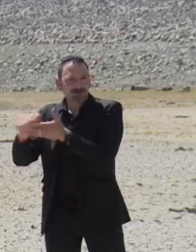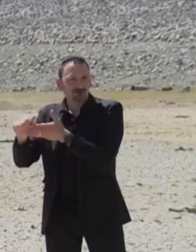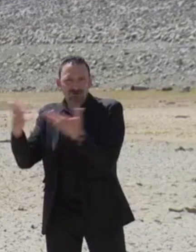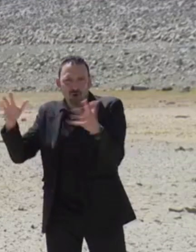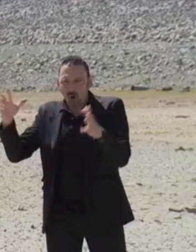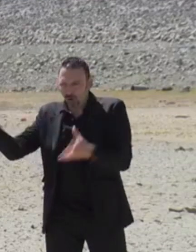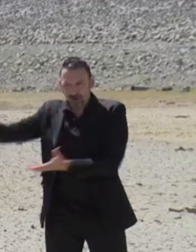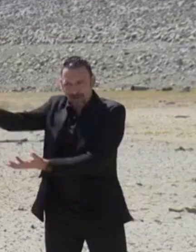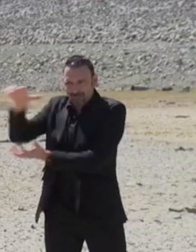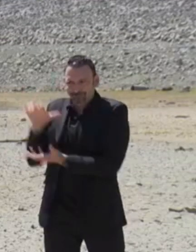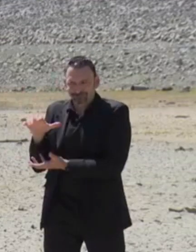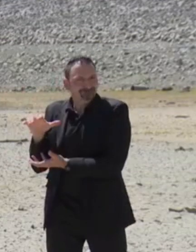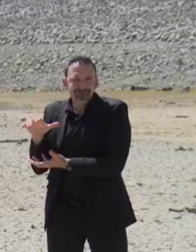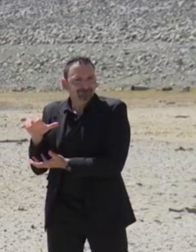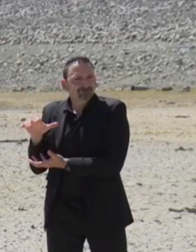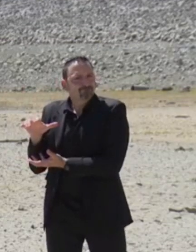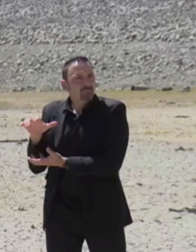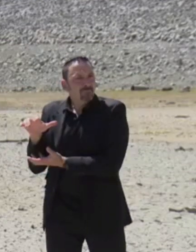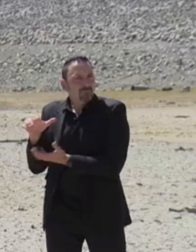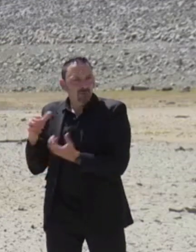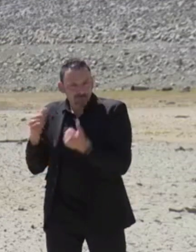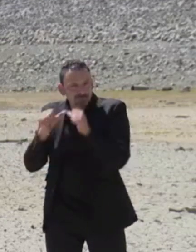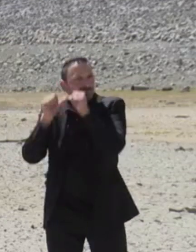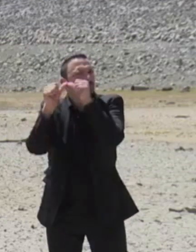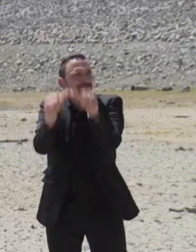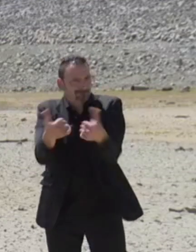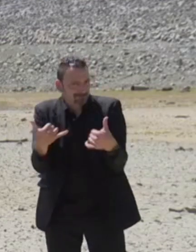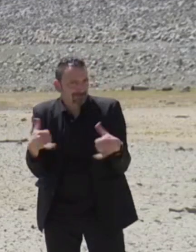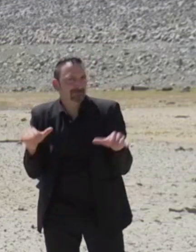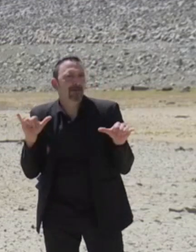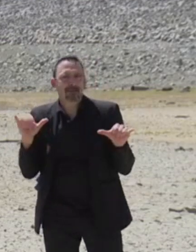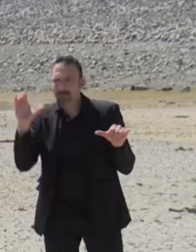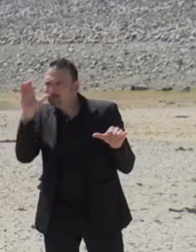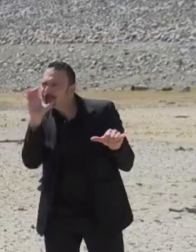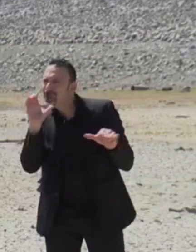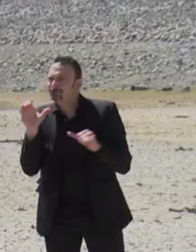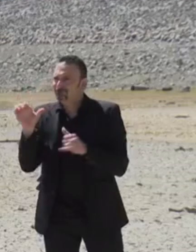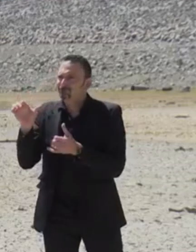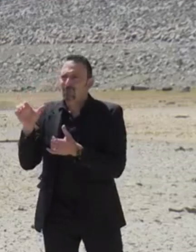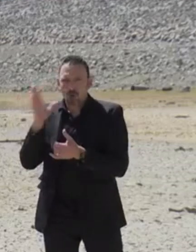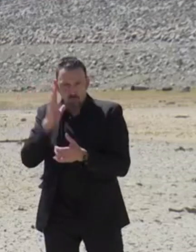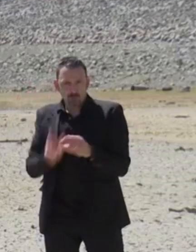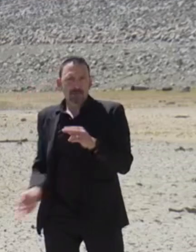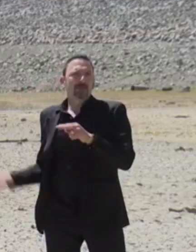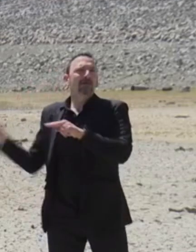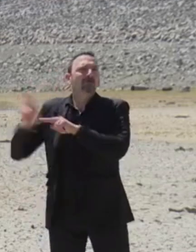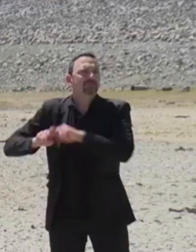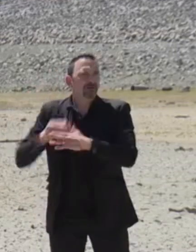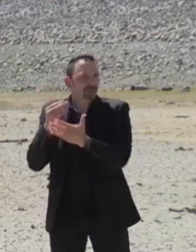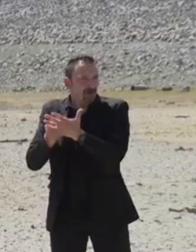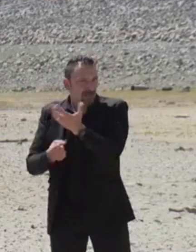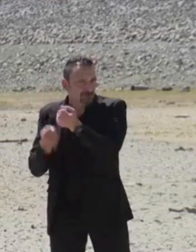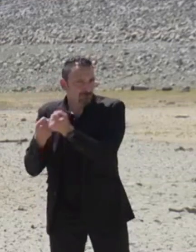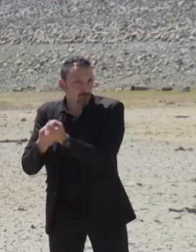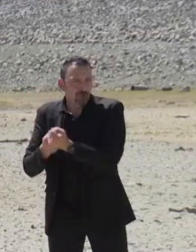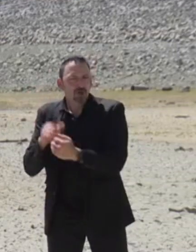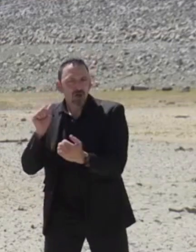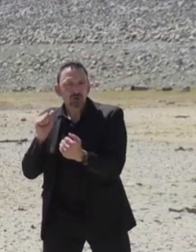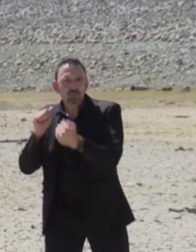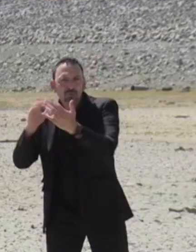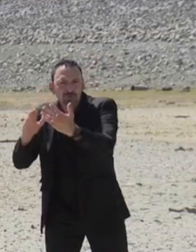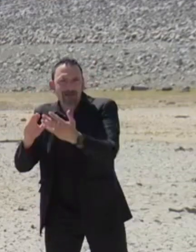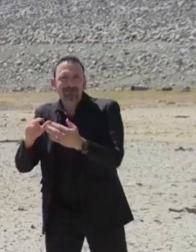appropriated over the course of the last number of years. We will be substantially increasing our financial support to address the needs of the